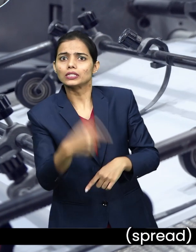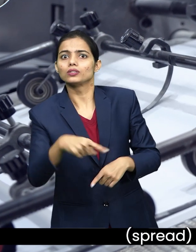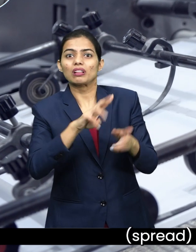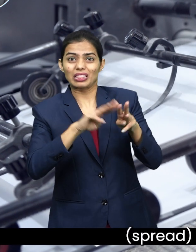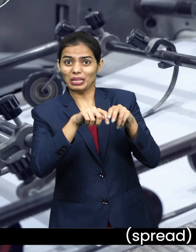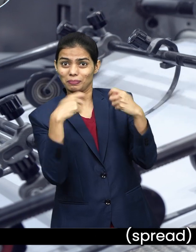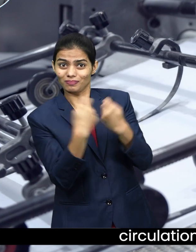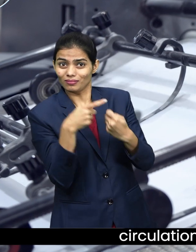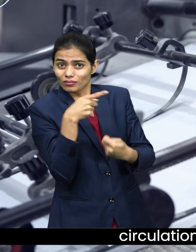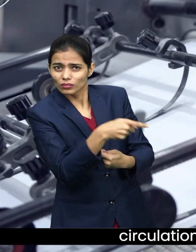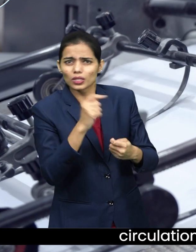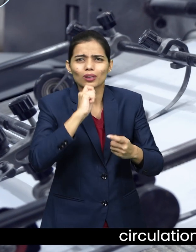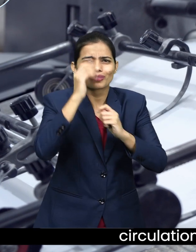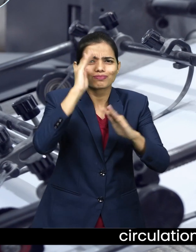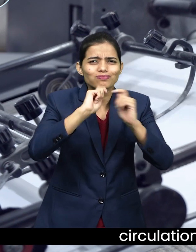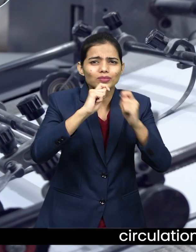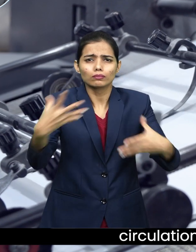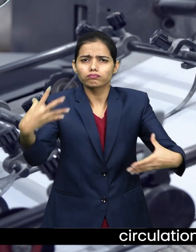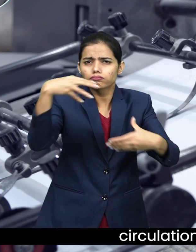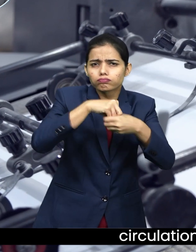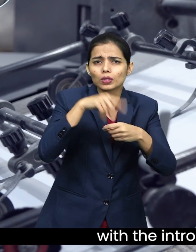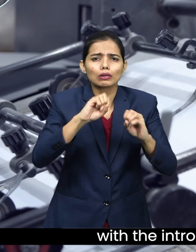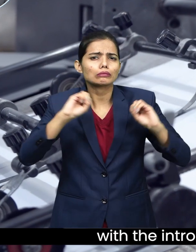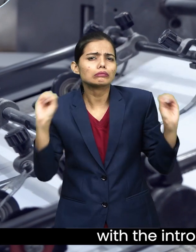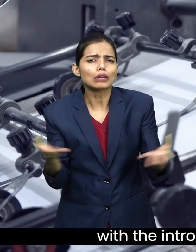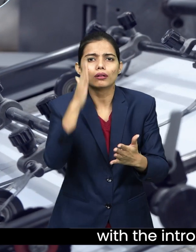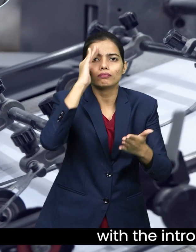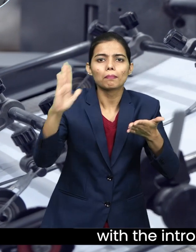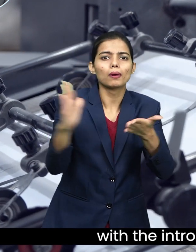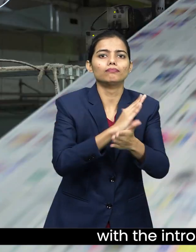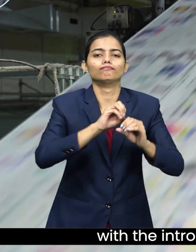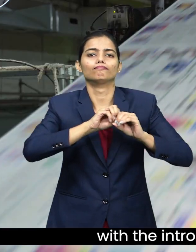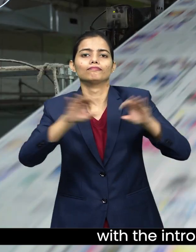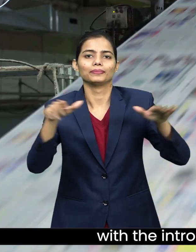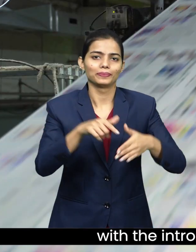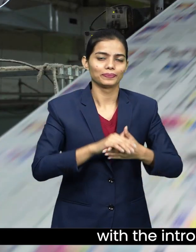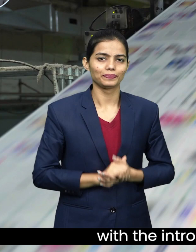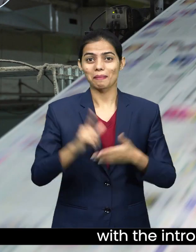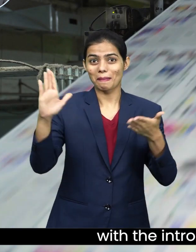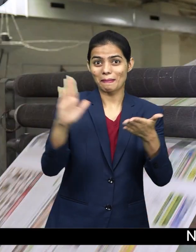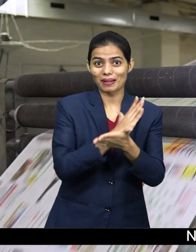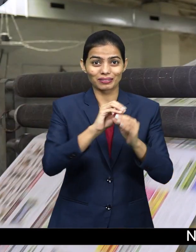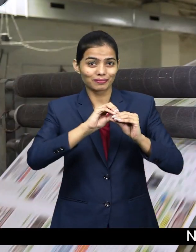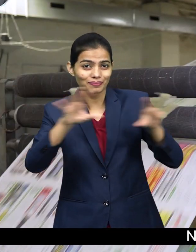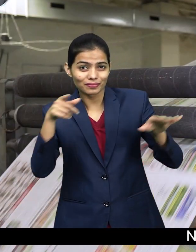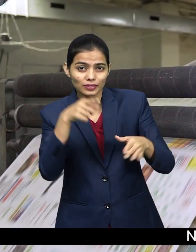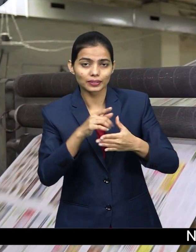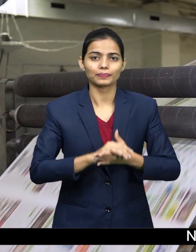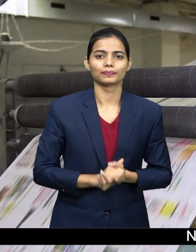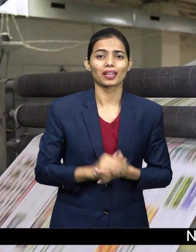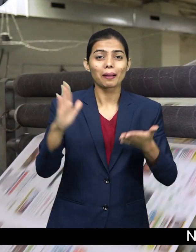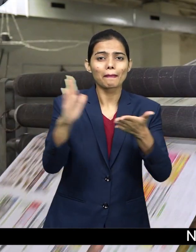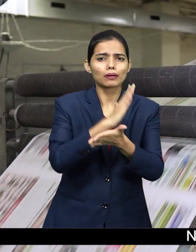shifting information circulation among the masses with the introduction of newspapers.